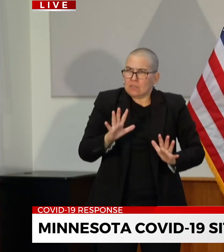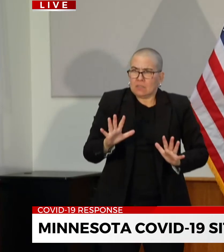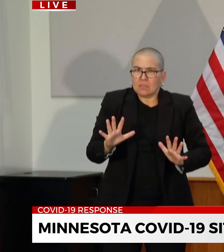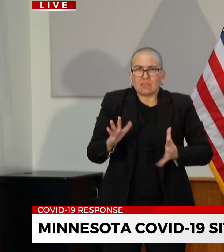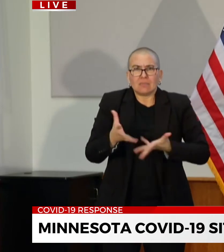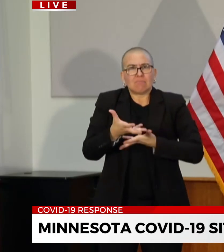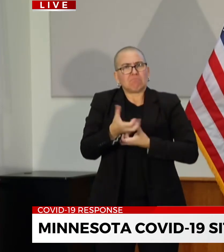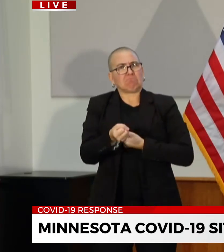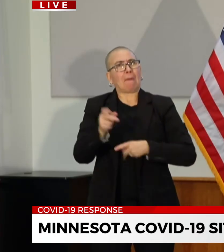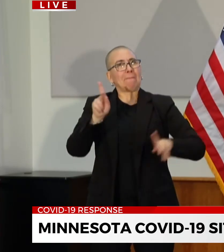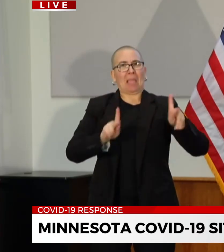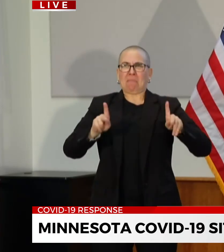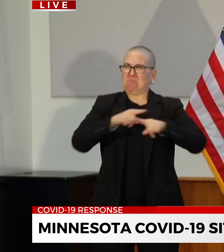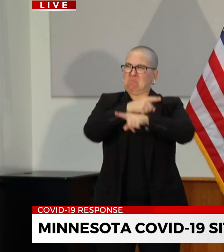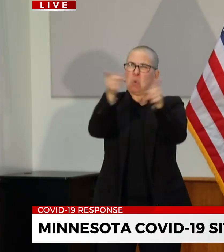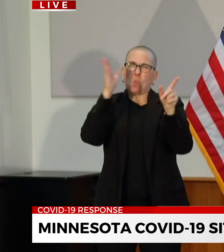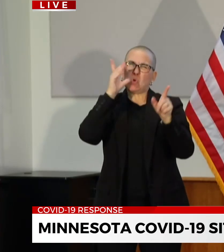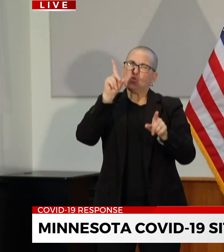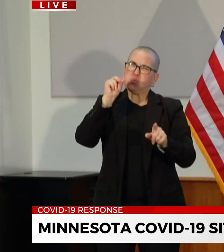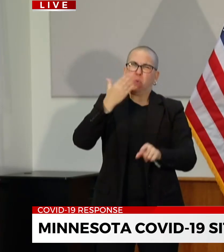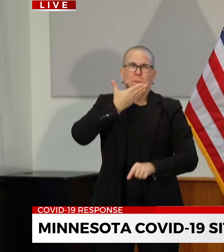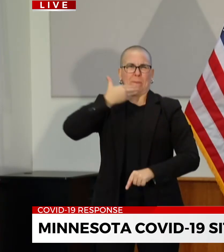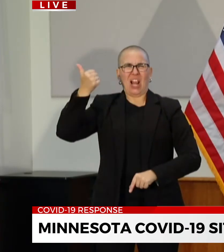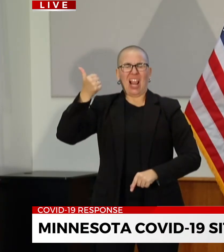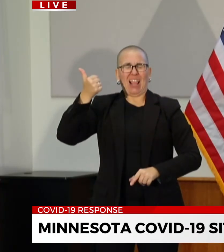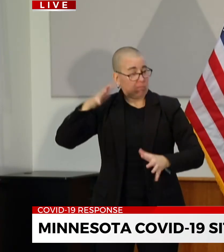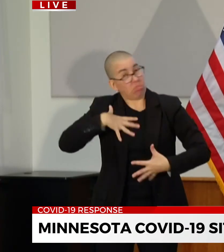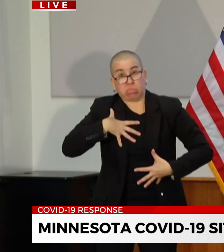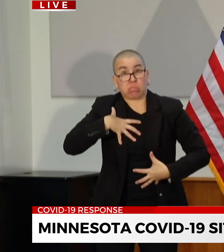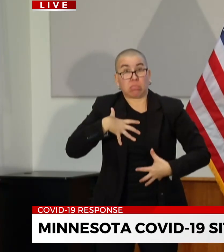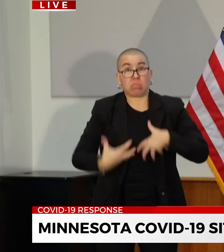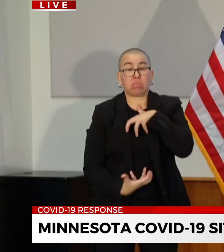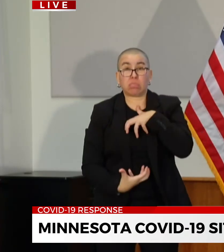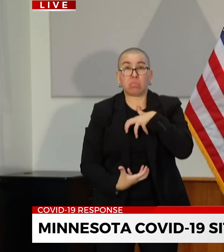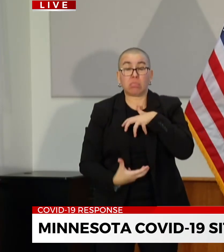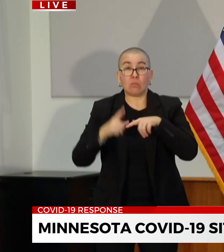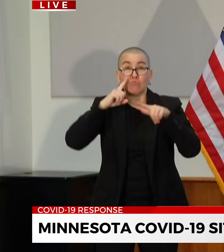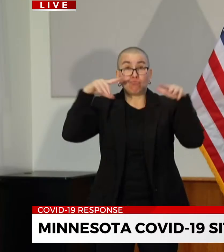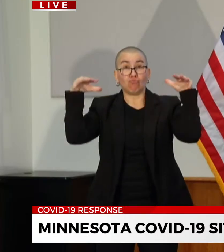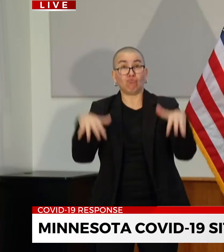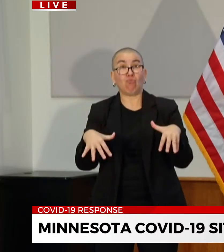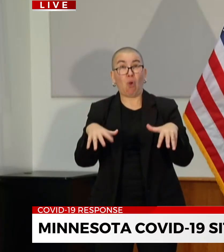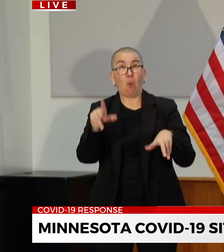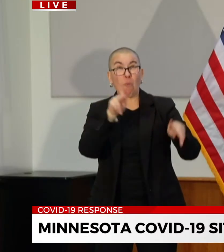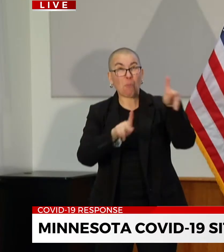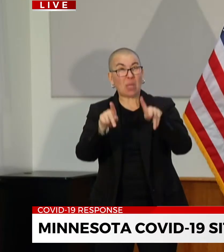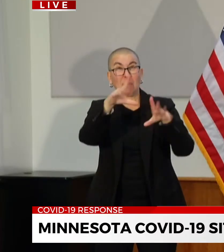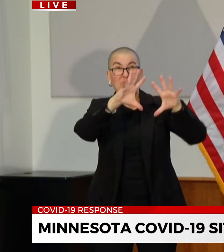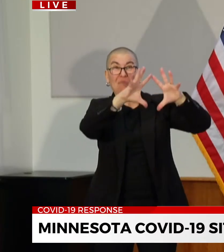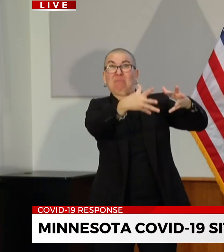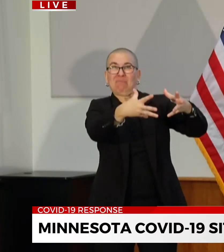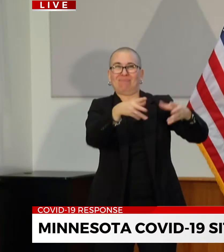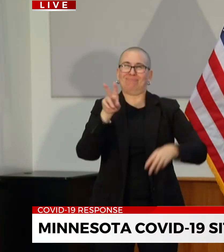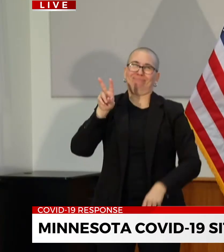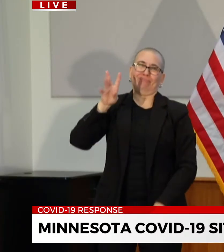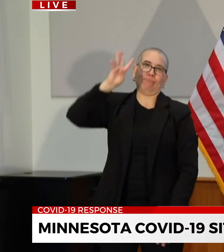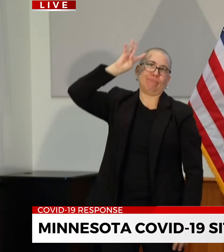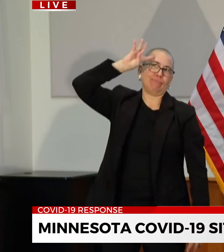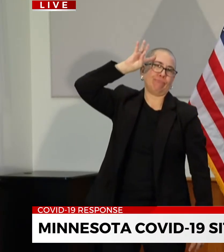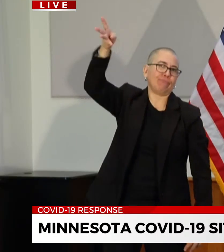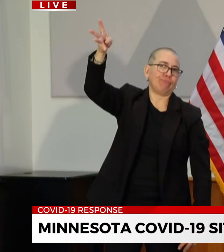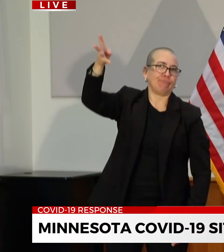as the numbers. If you don't believe these cases are real, if you don't believe the hospitalizations or the deaths are really attributed to